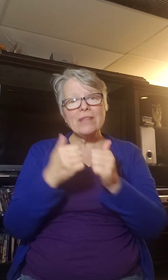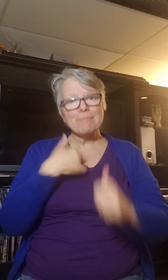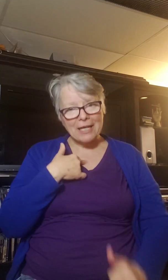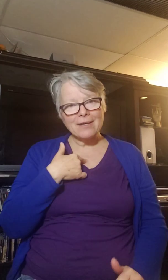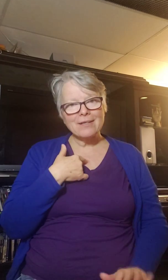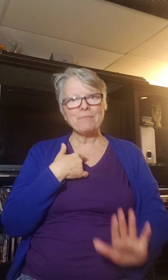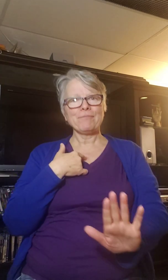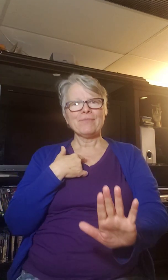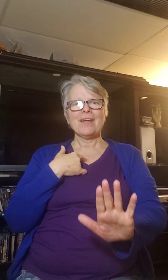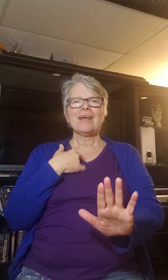me?